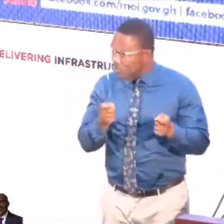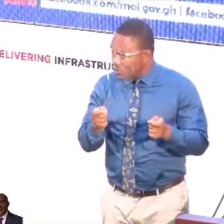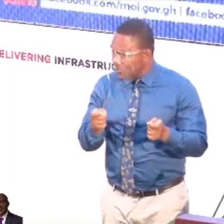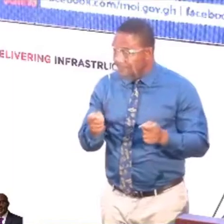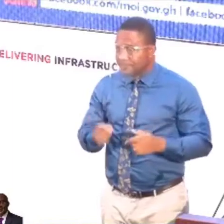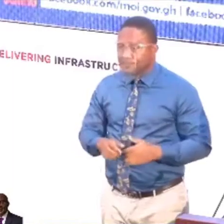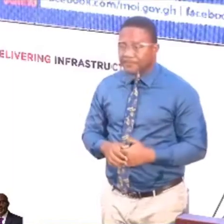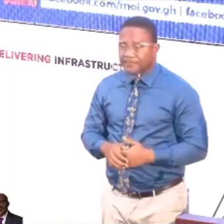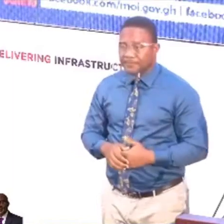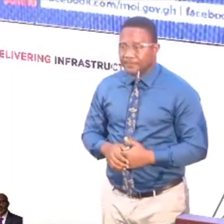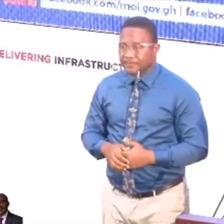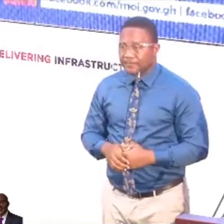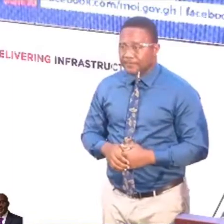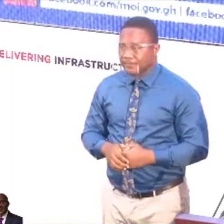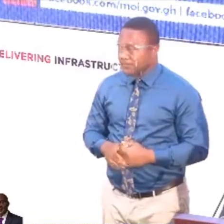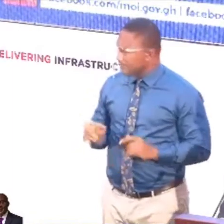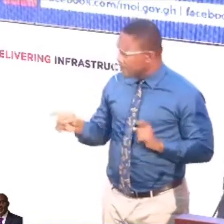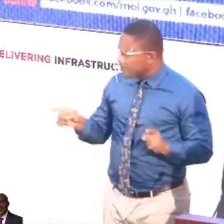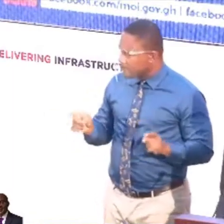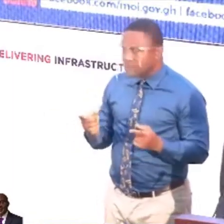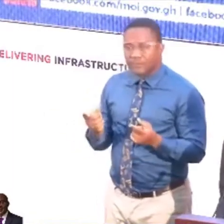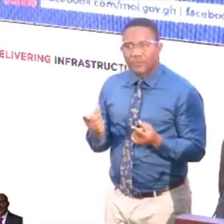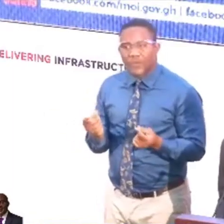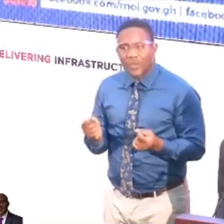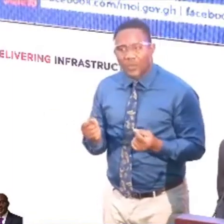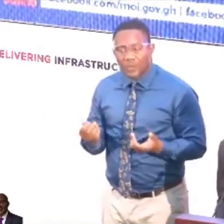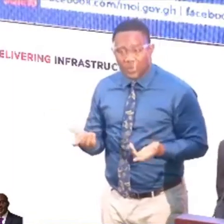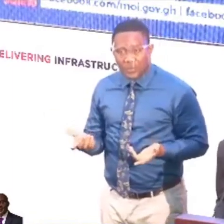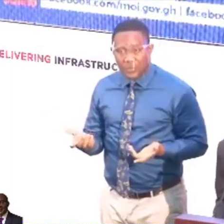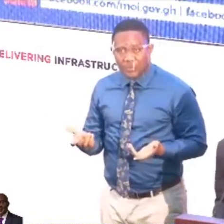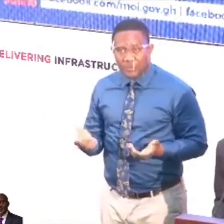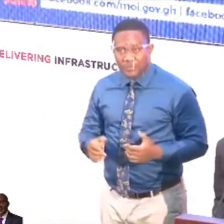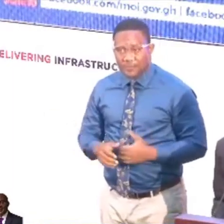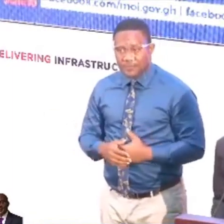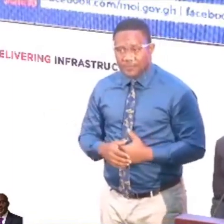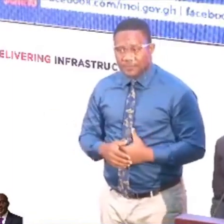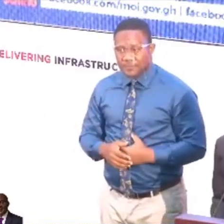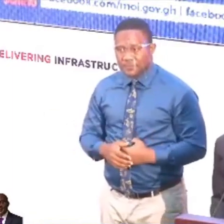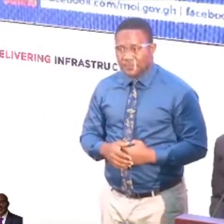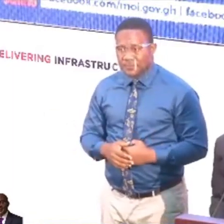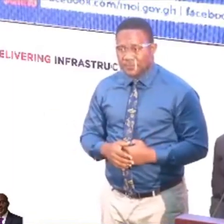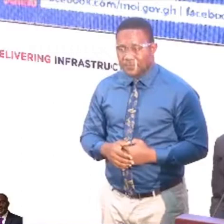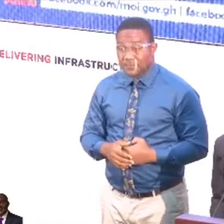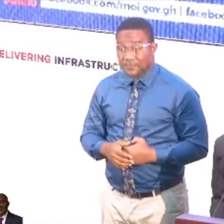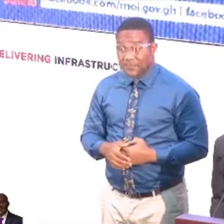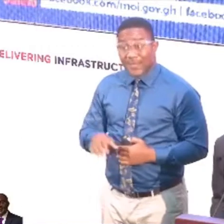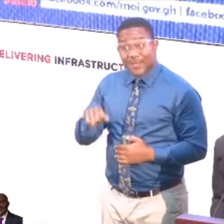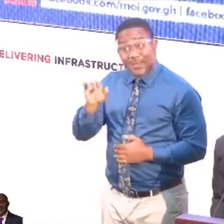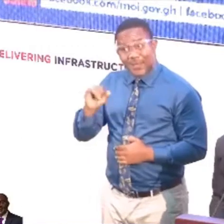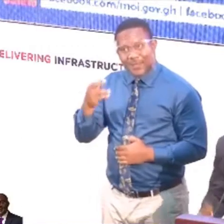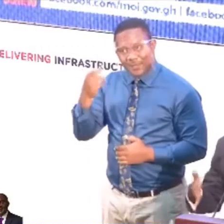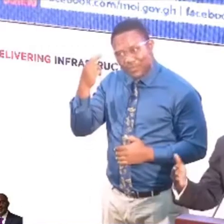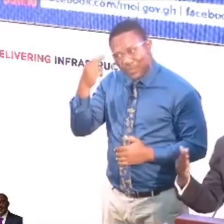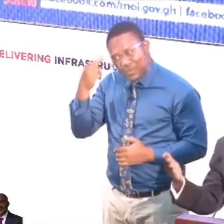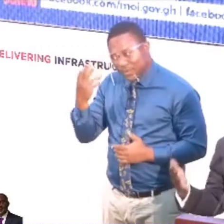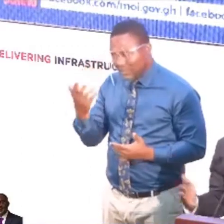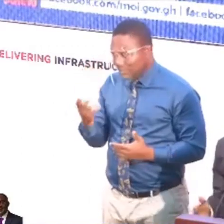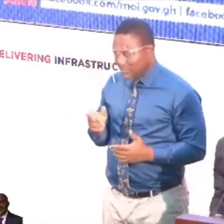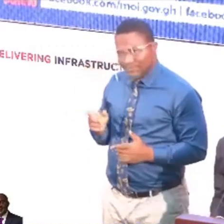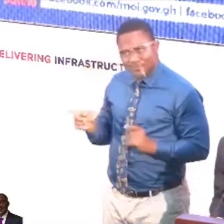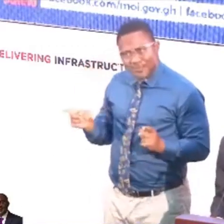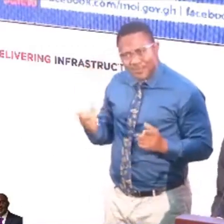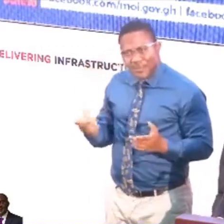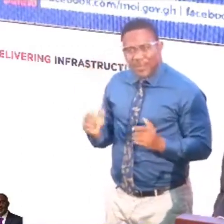roughly. What did you do with that opportunity? Will be the main yardstick, will be the measuring